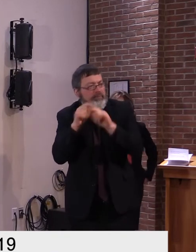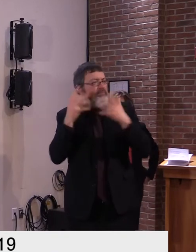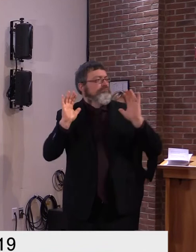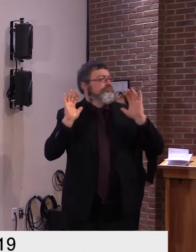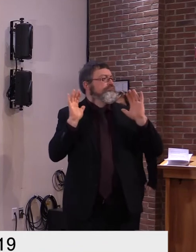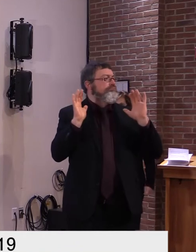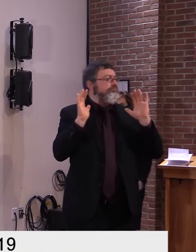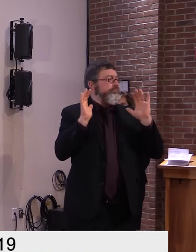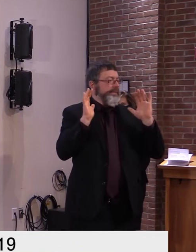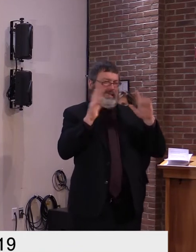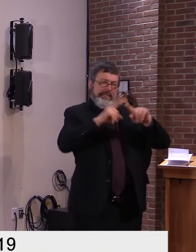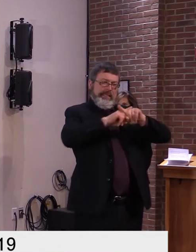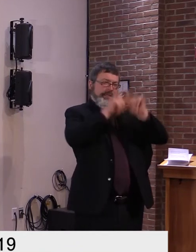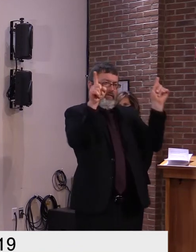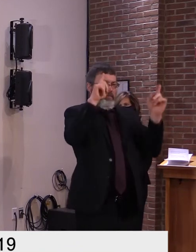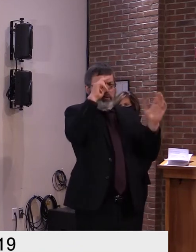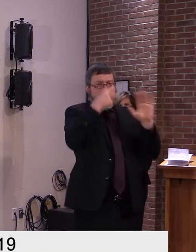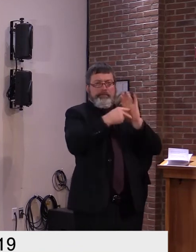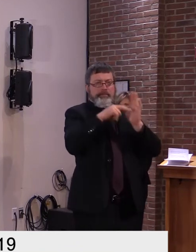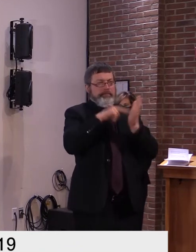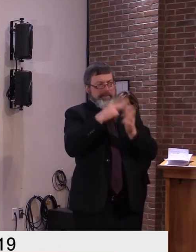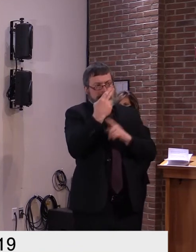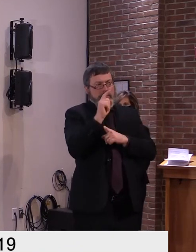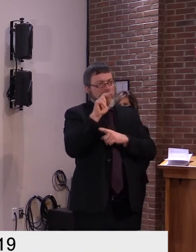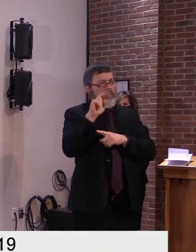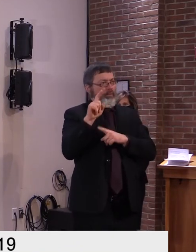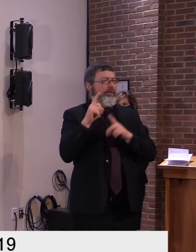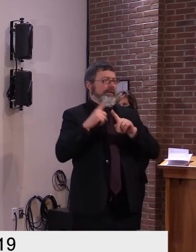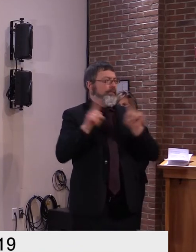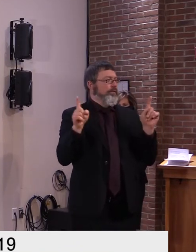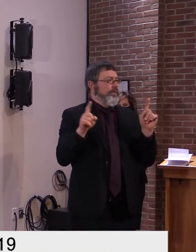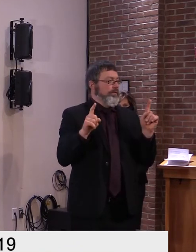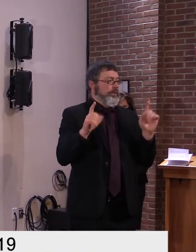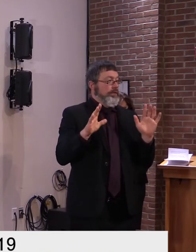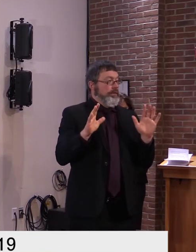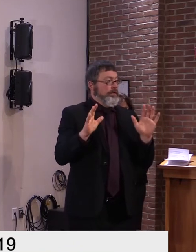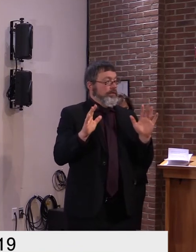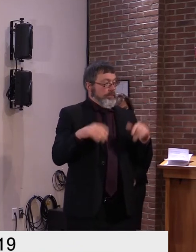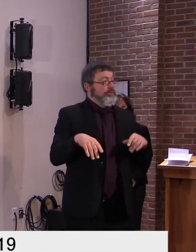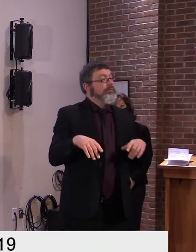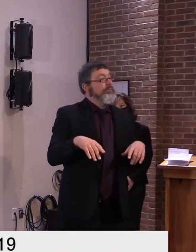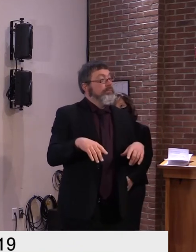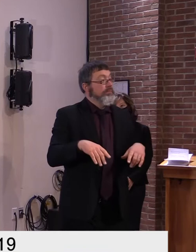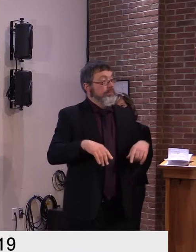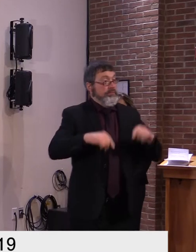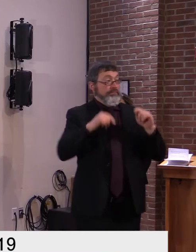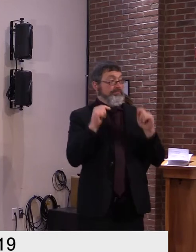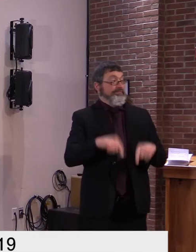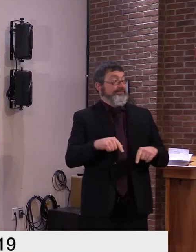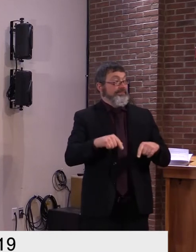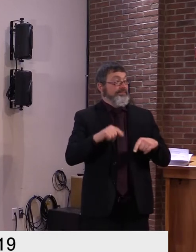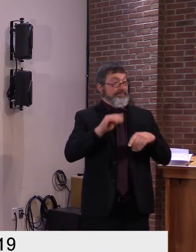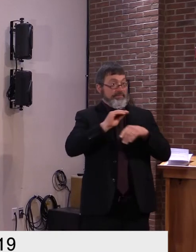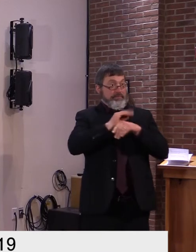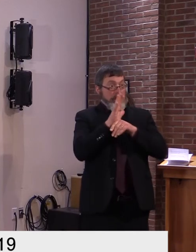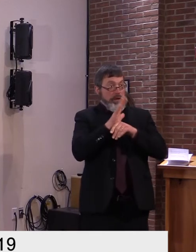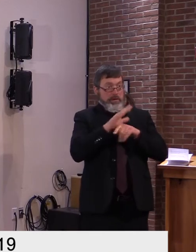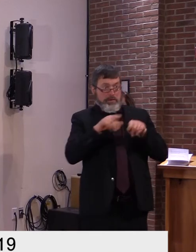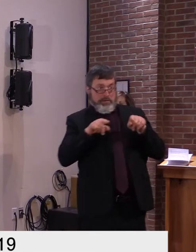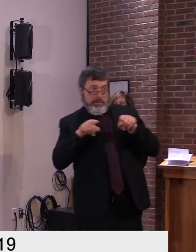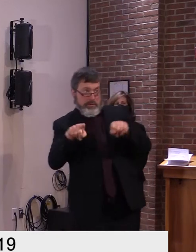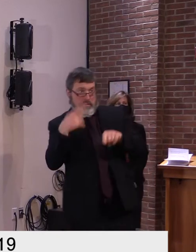this time around based on that time around. But I don't know if the exact same scenario that I just described happened. Last question on